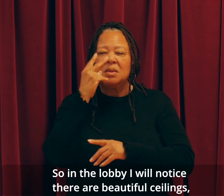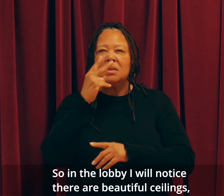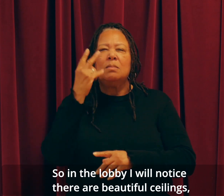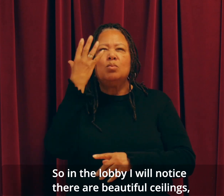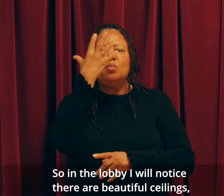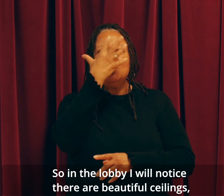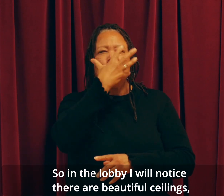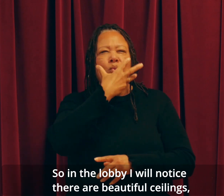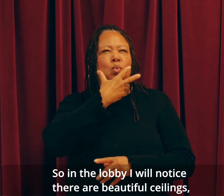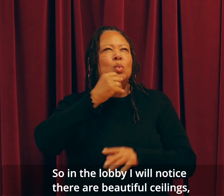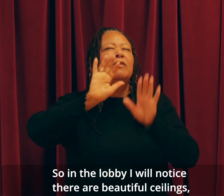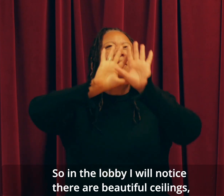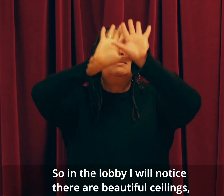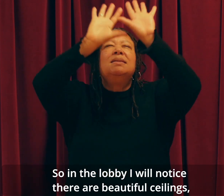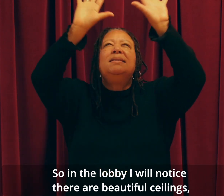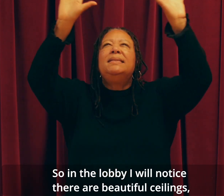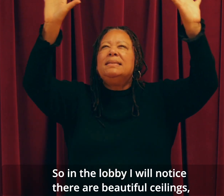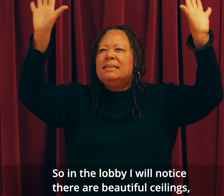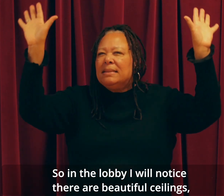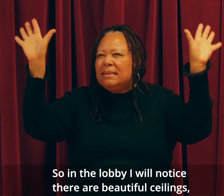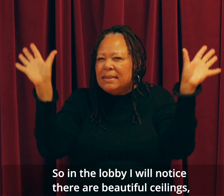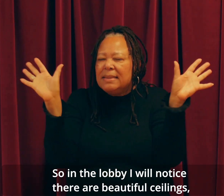lobby, I will notice there are beautiful ceilings,